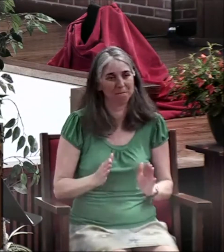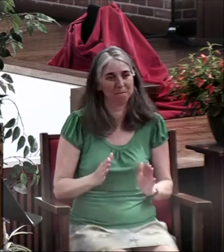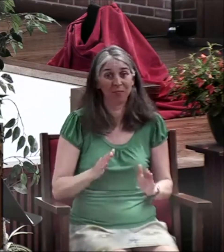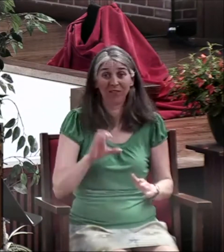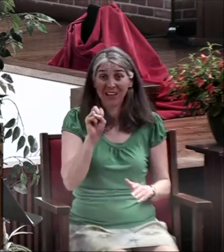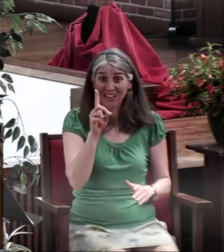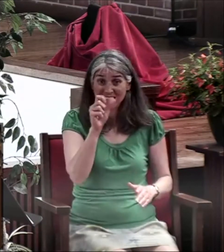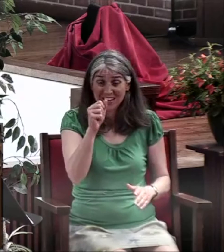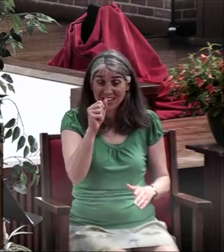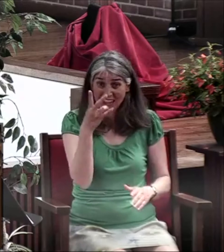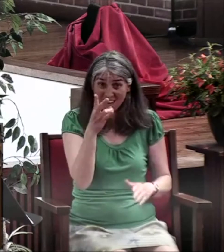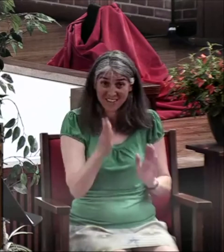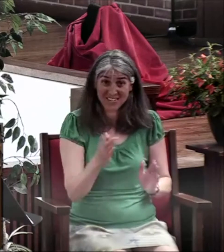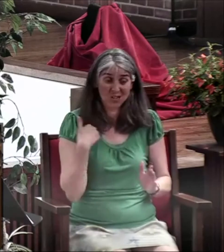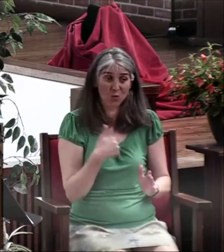we are very